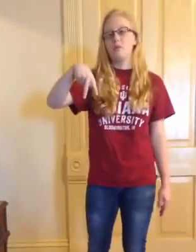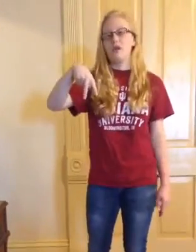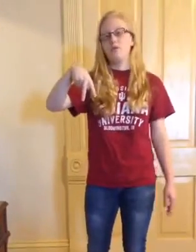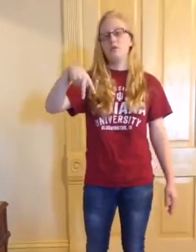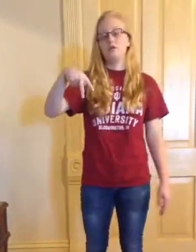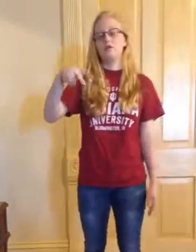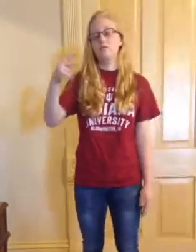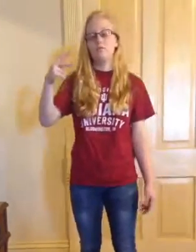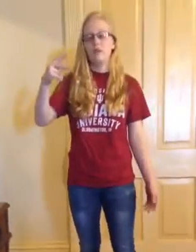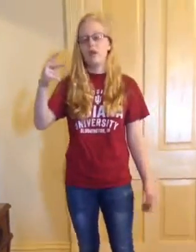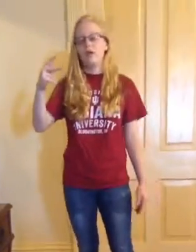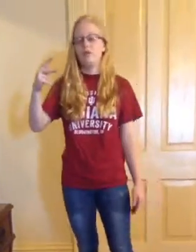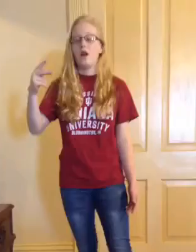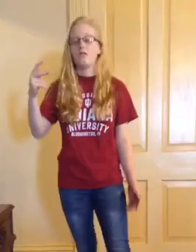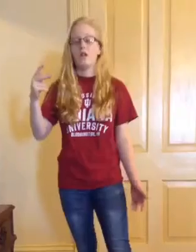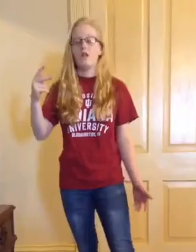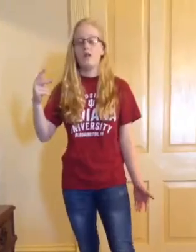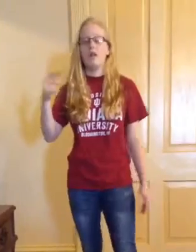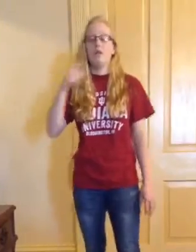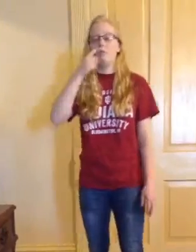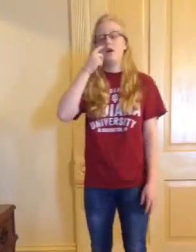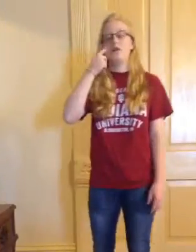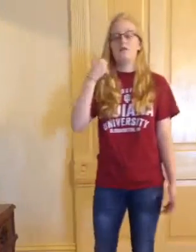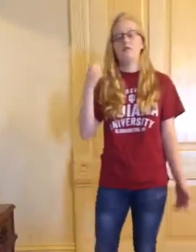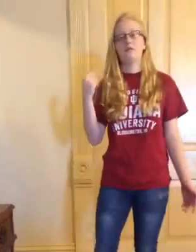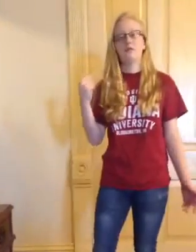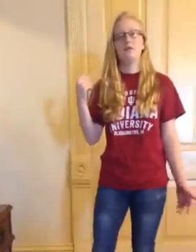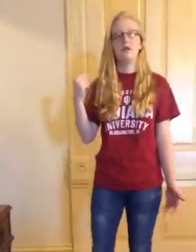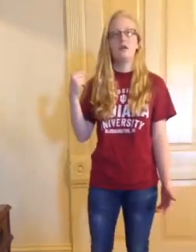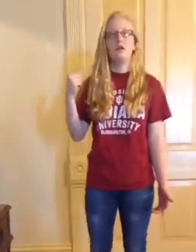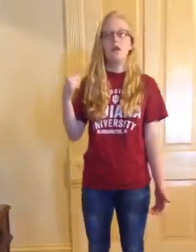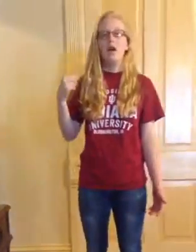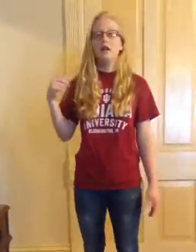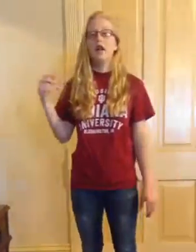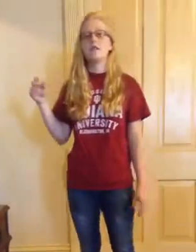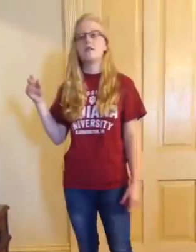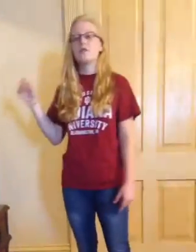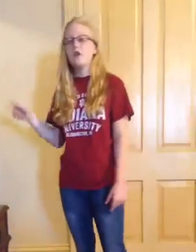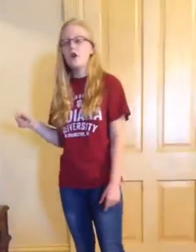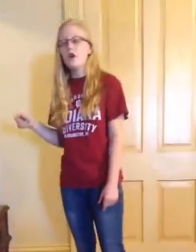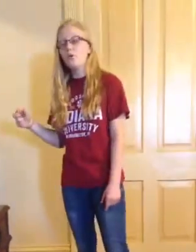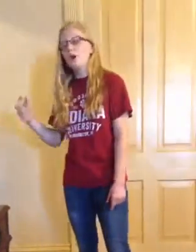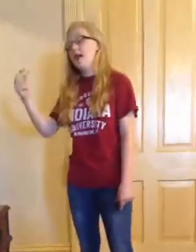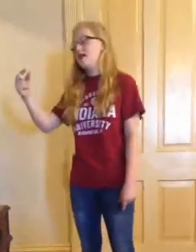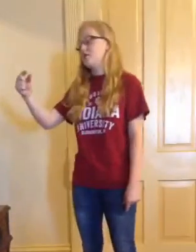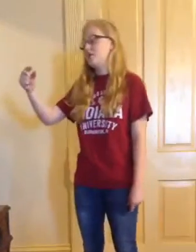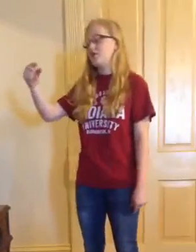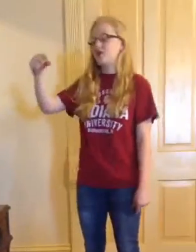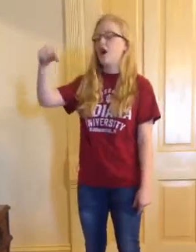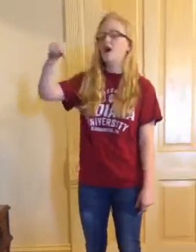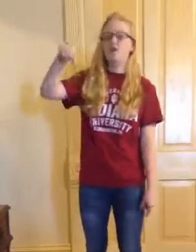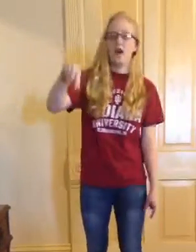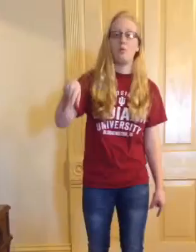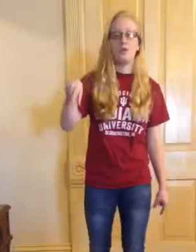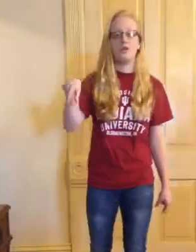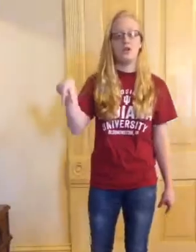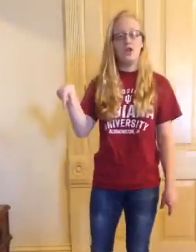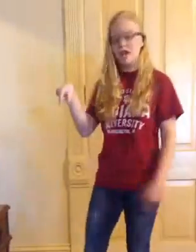P, which they're not really related, but. Next is Q, and it's just a downwards G.